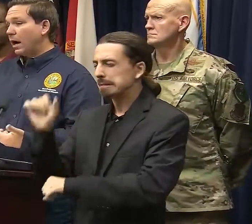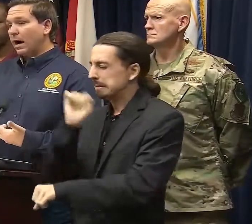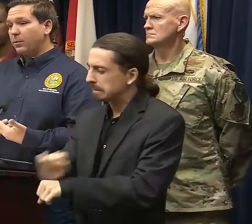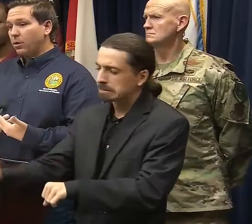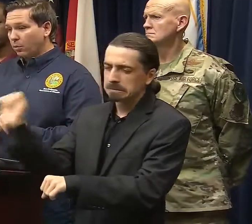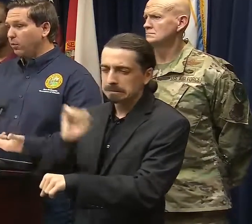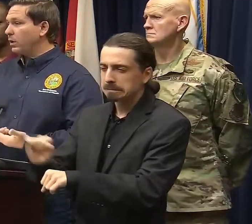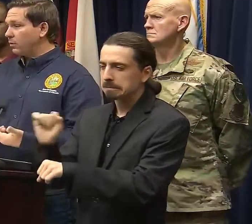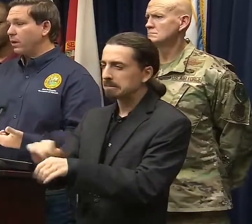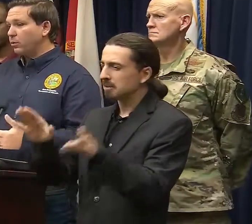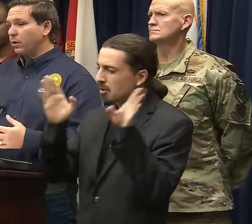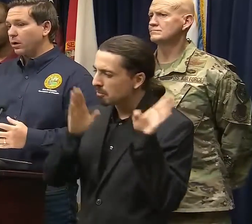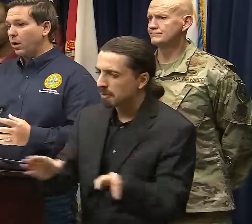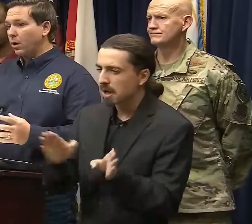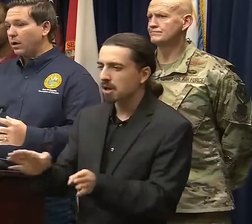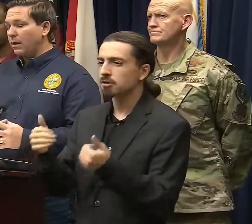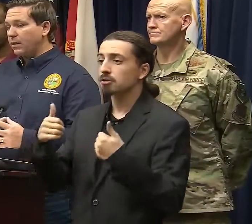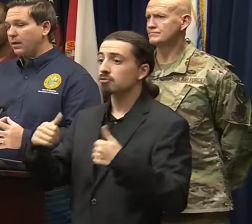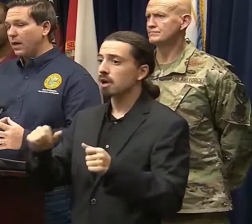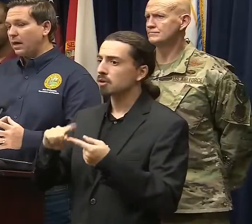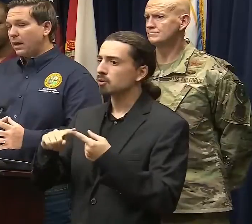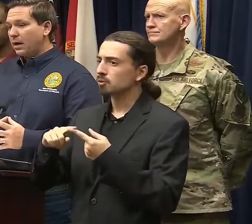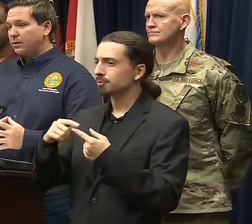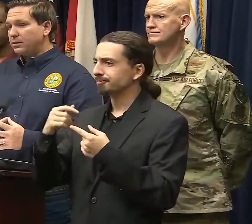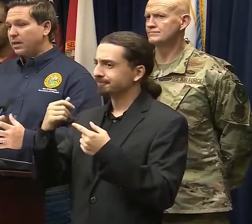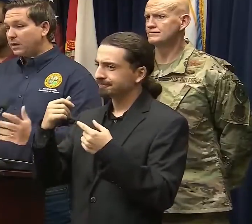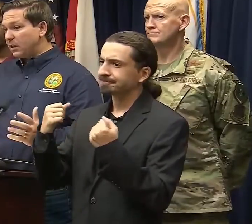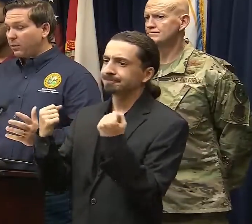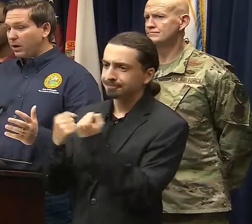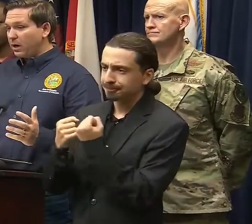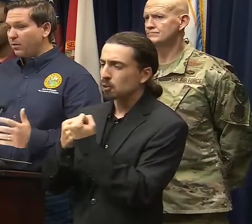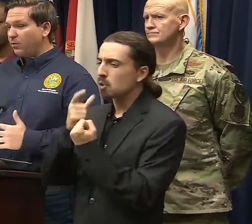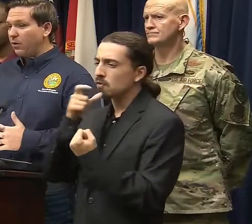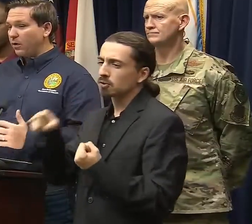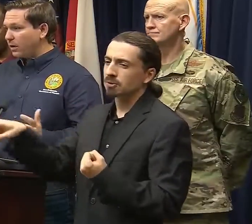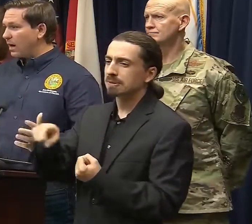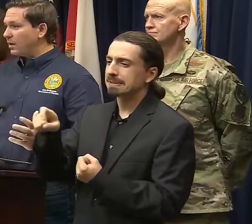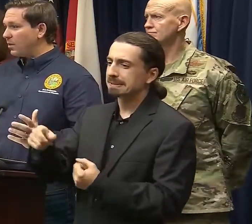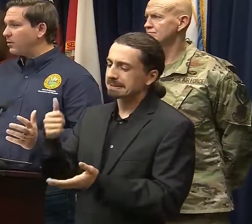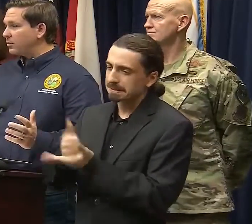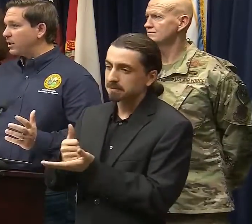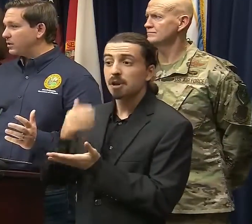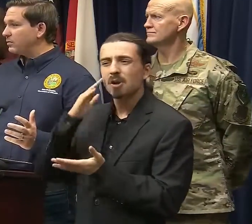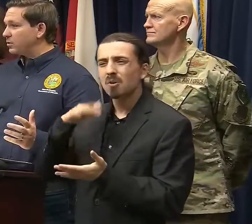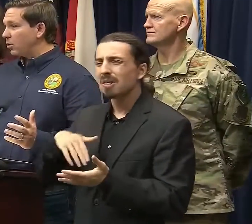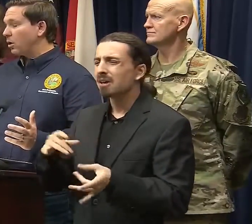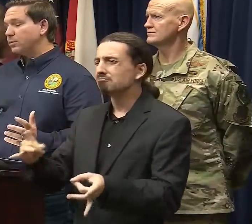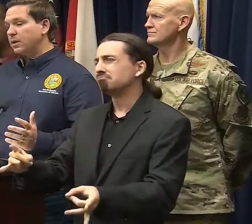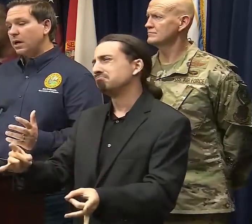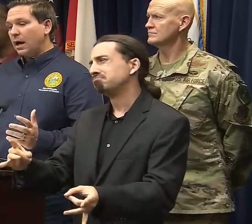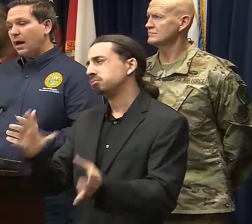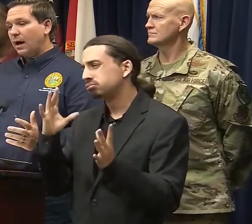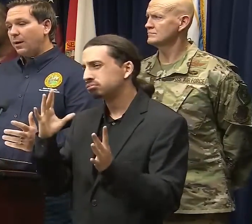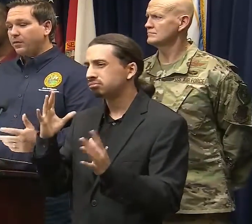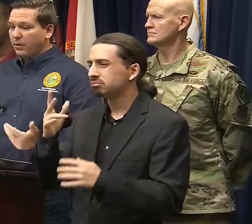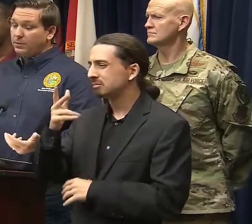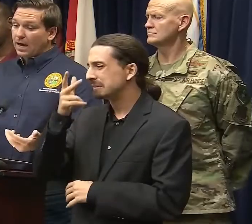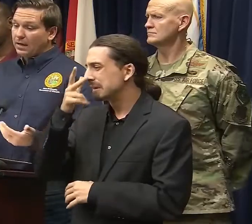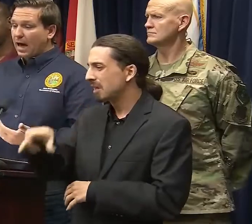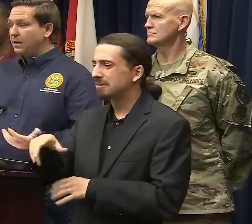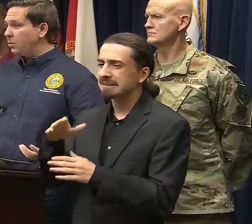level who are really, really working hard. And I think that it stinks that we're here for yet another season of storms.